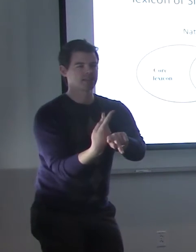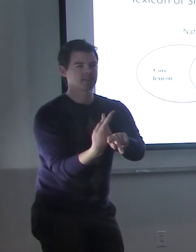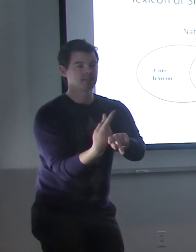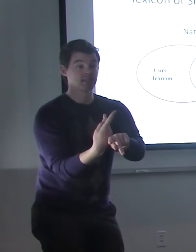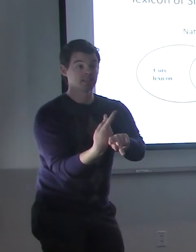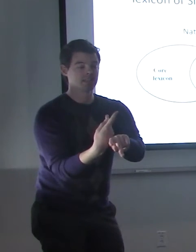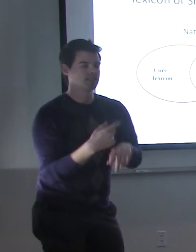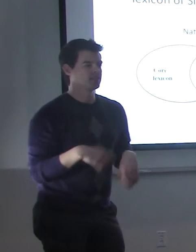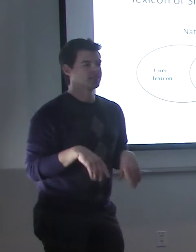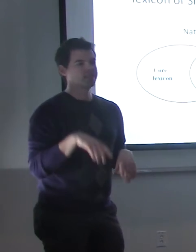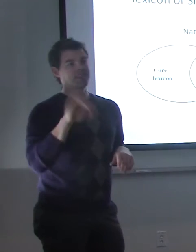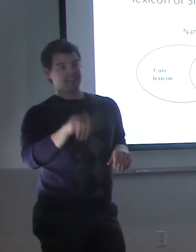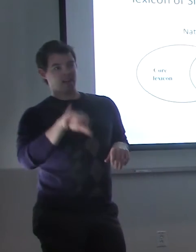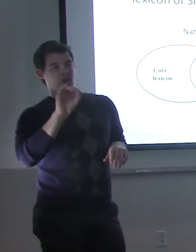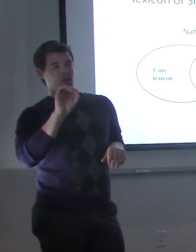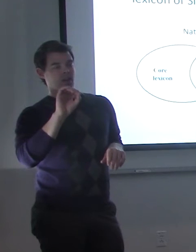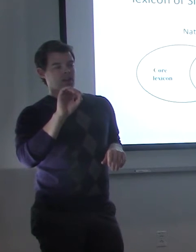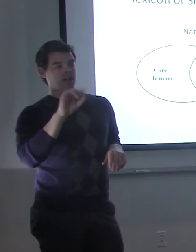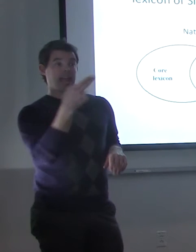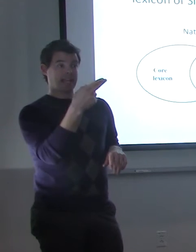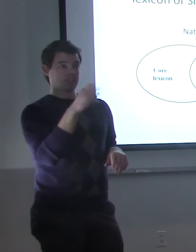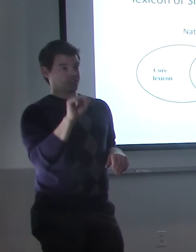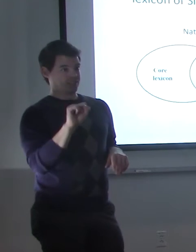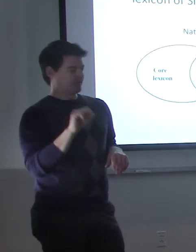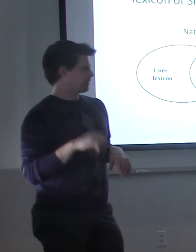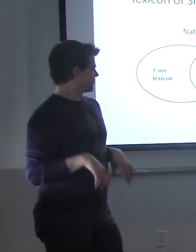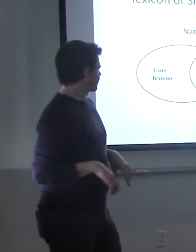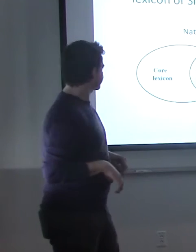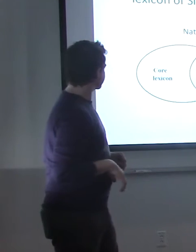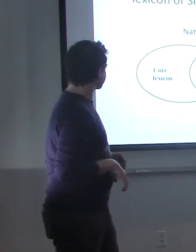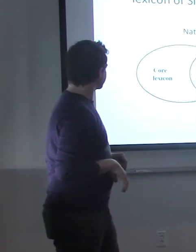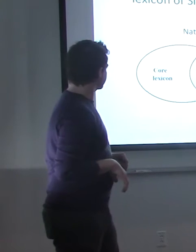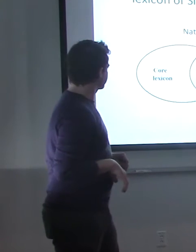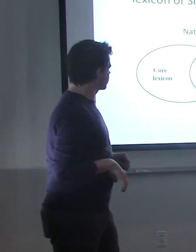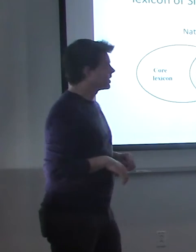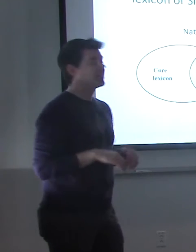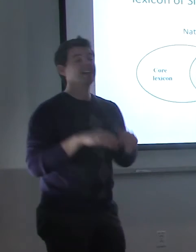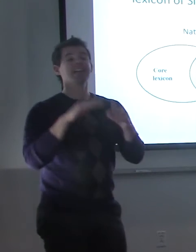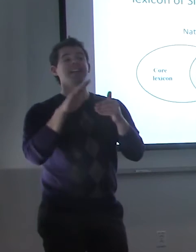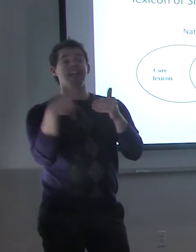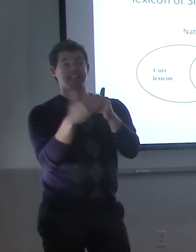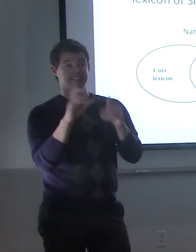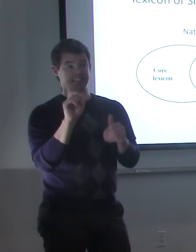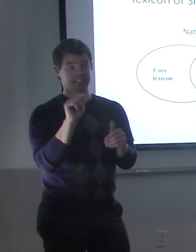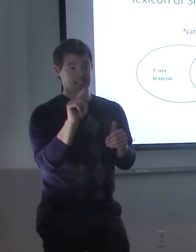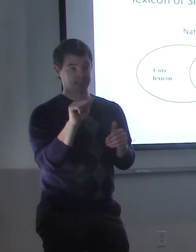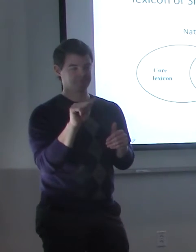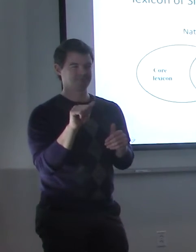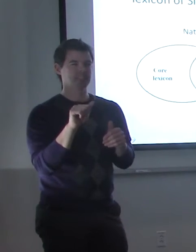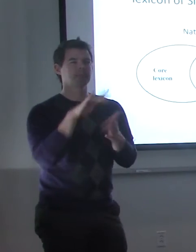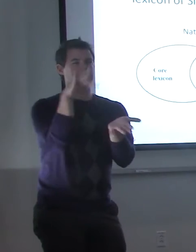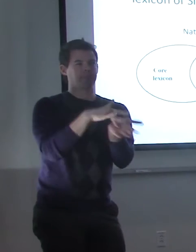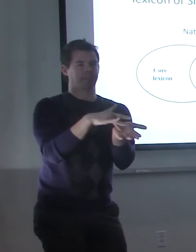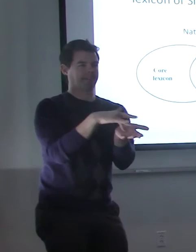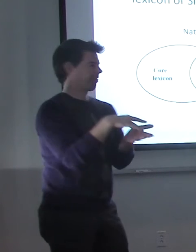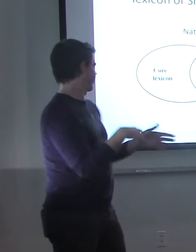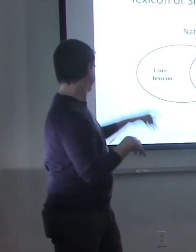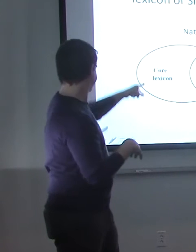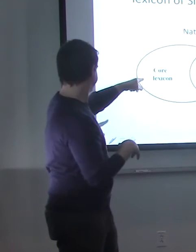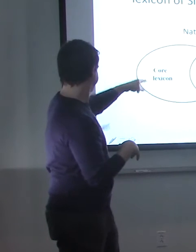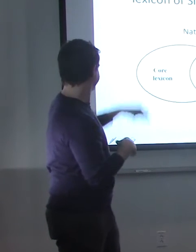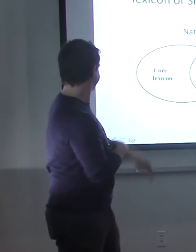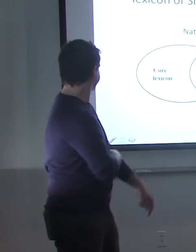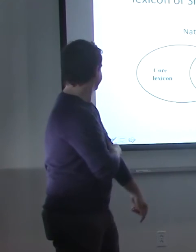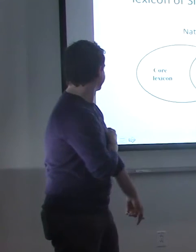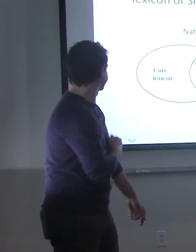The second set of data, and the third actually, come from this part that's kind of overlapping, where